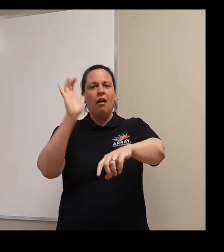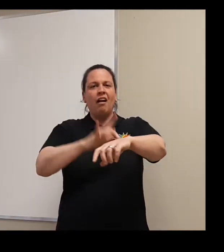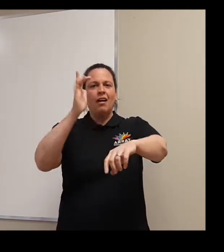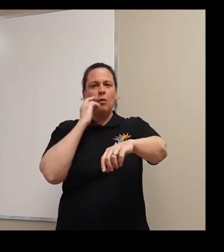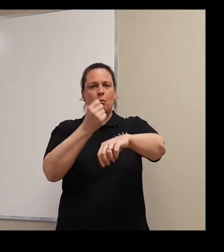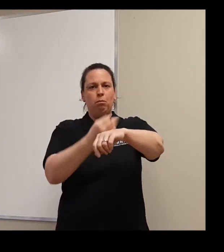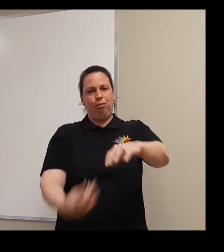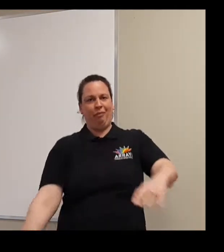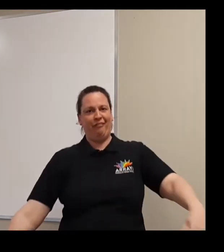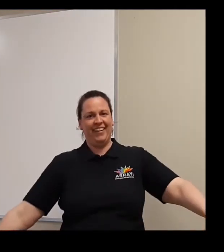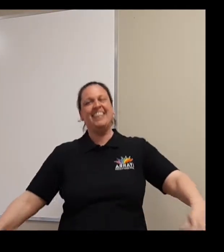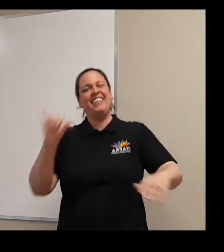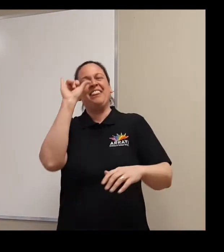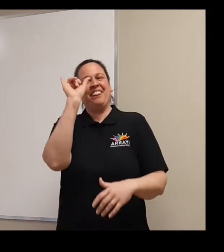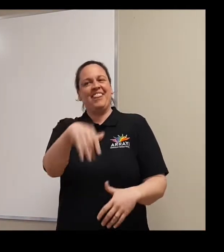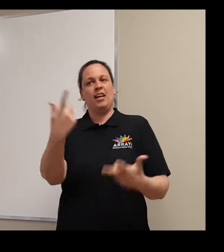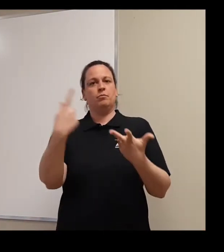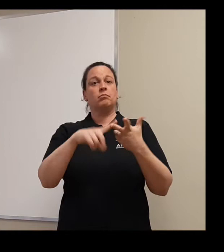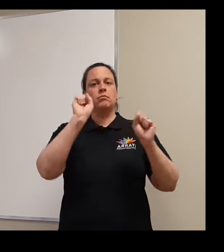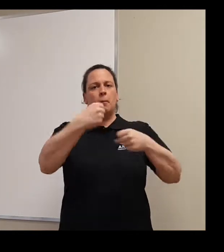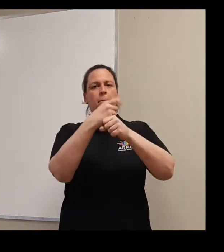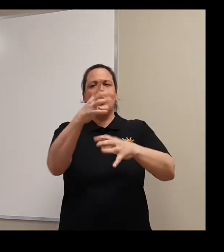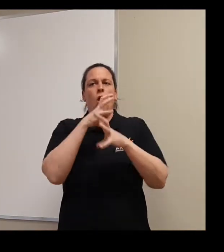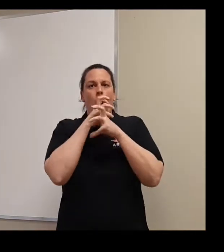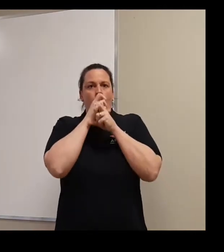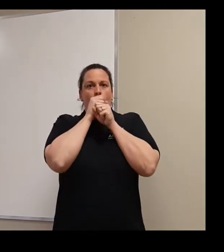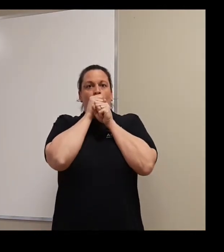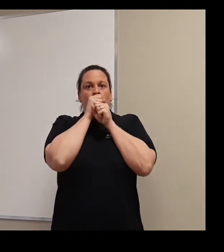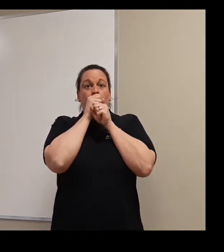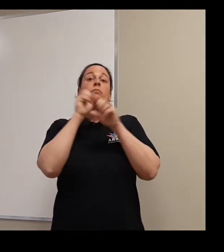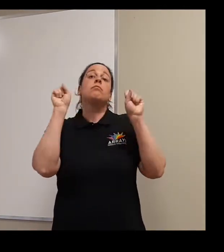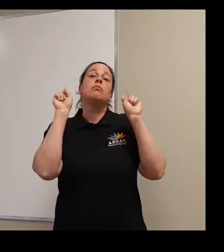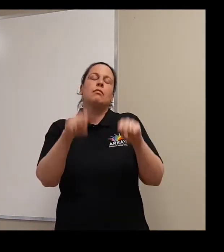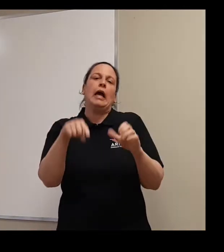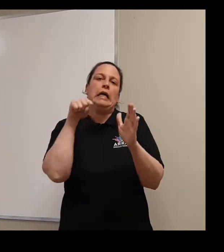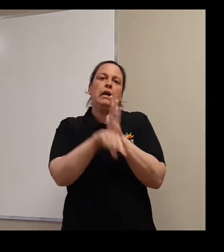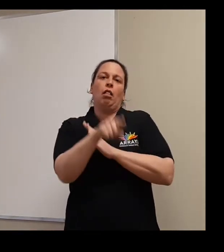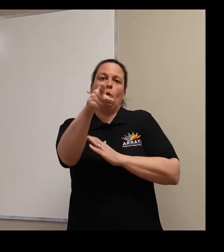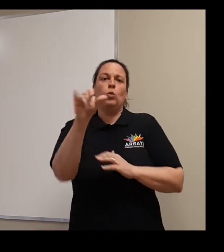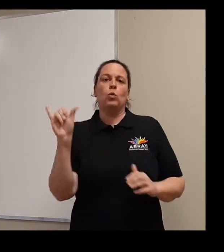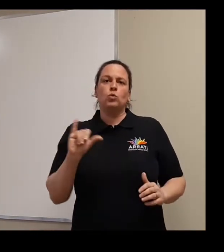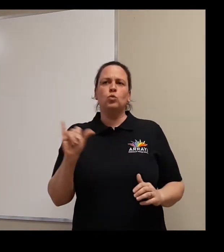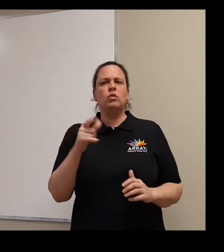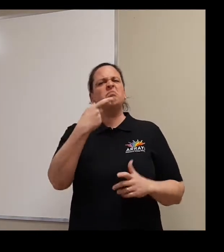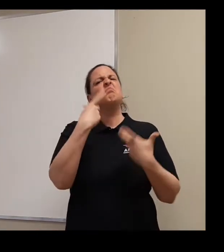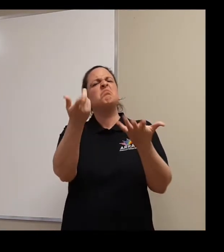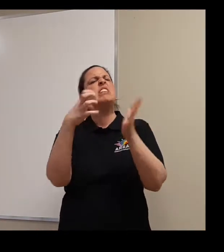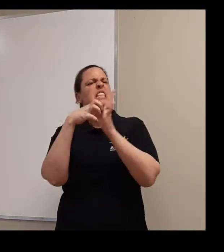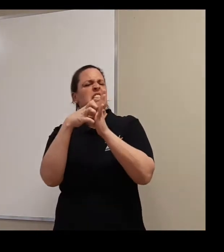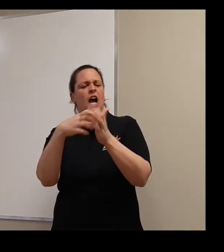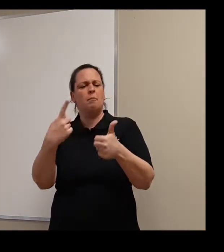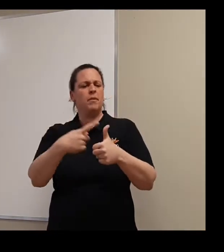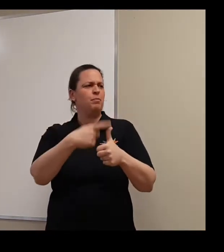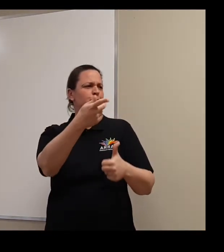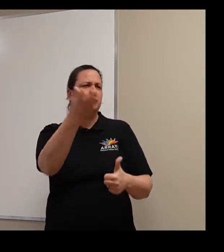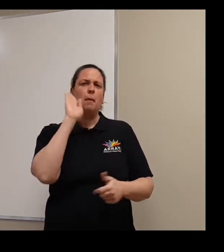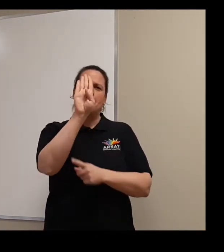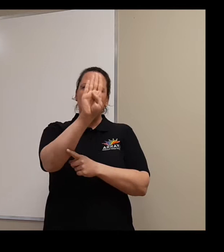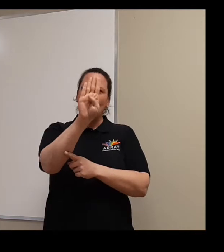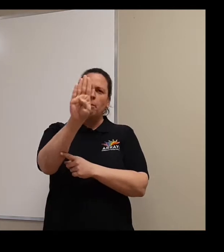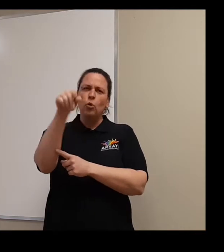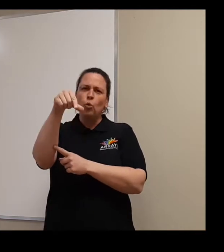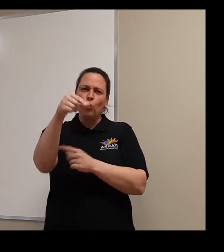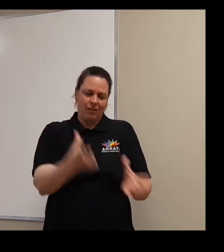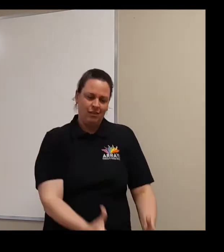serious. Some compressed gas products can also cause frostbite if it's released onto your skin. Other products can cause you